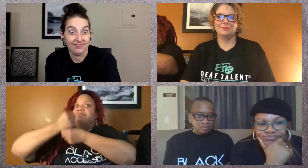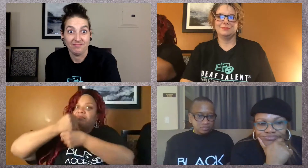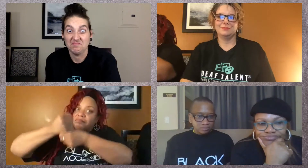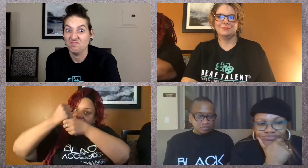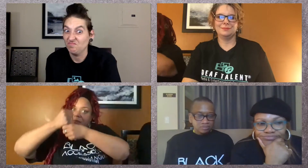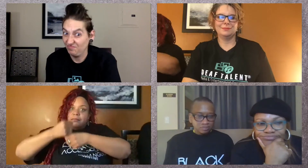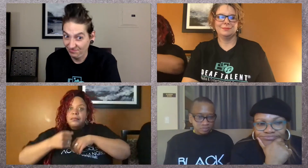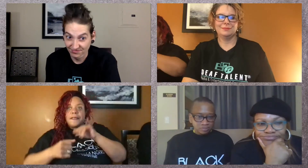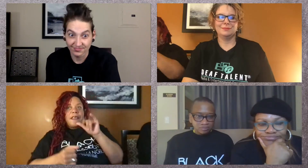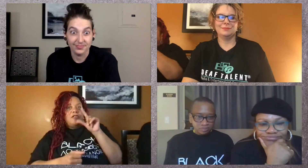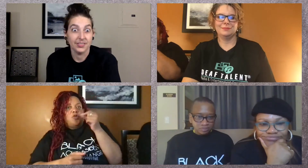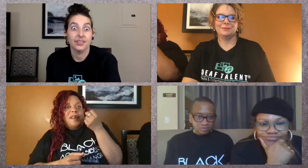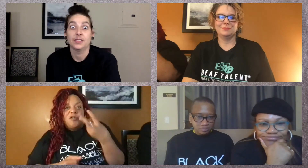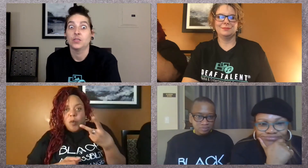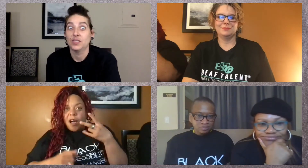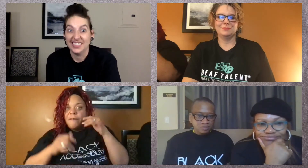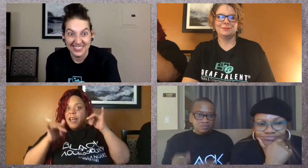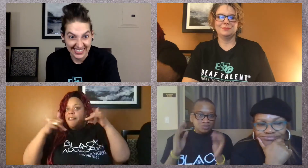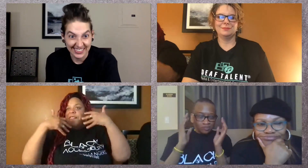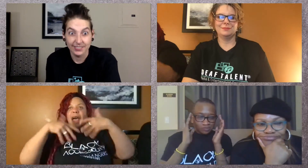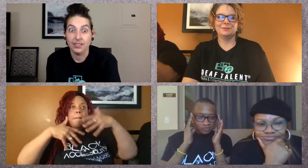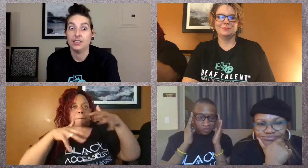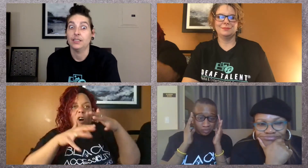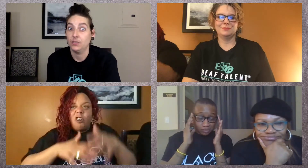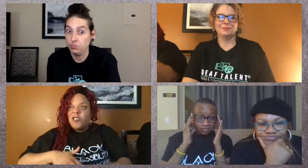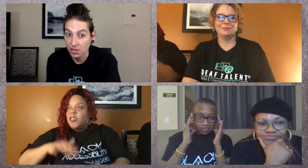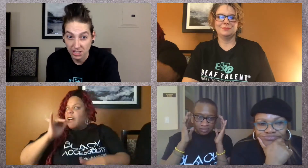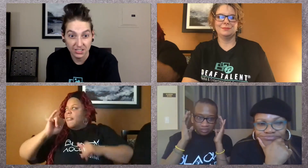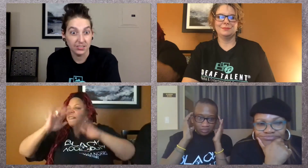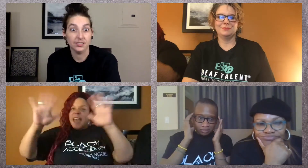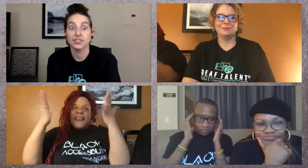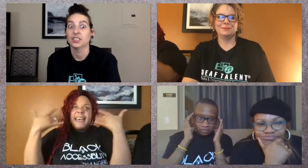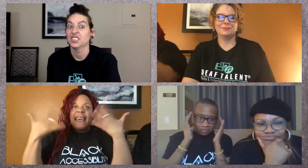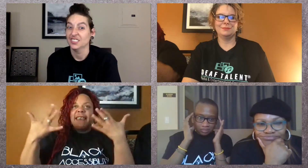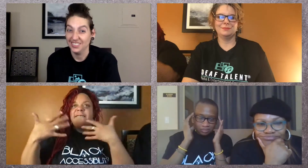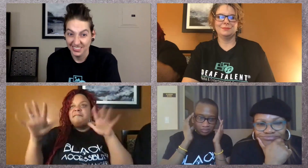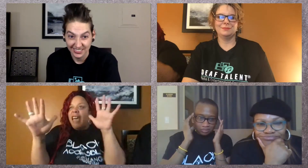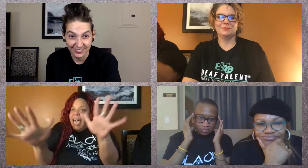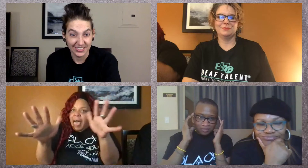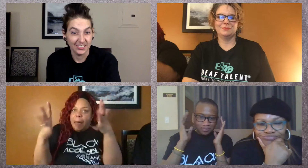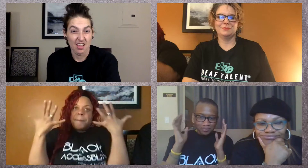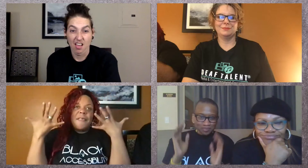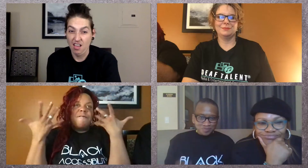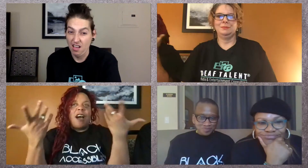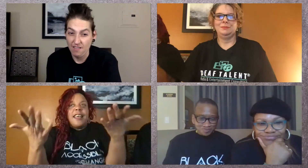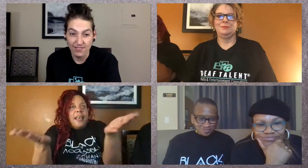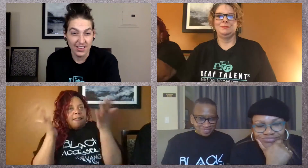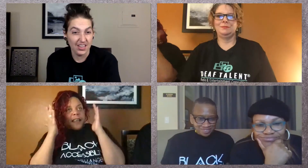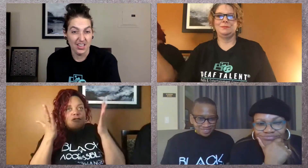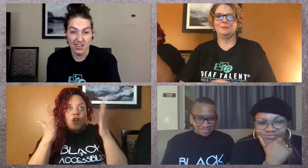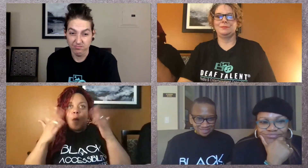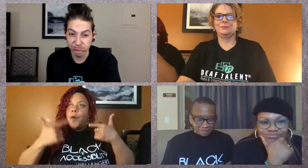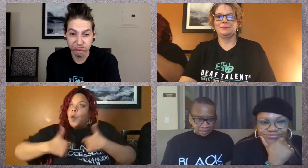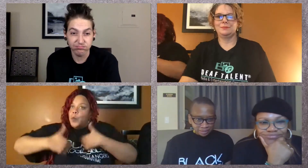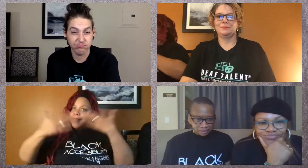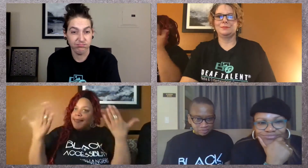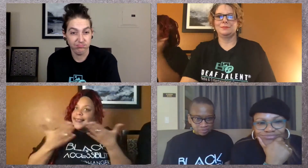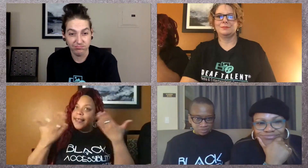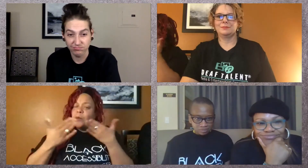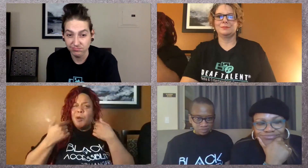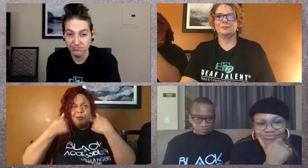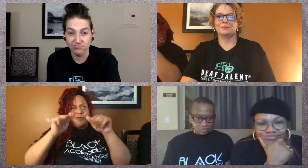Since Jane started this company, started production, started marching,